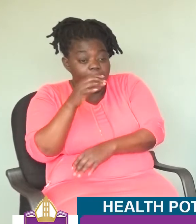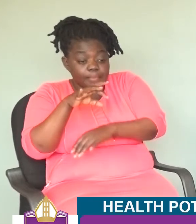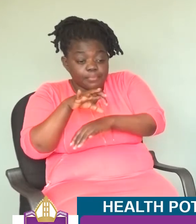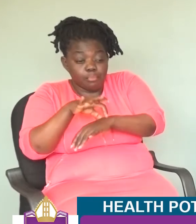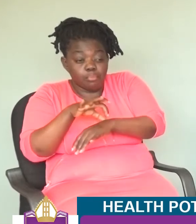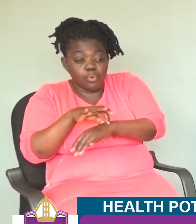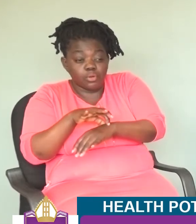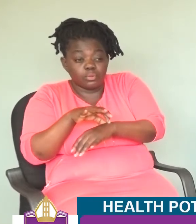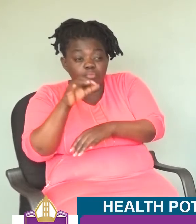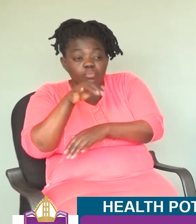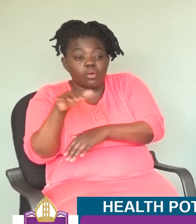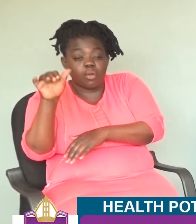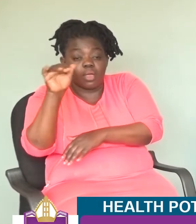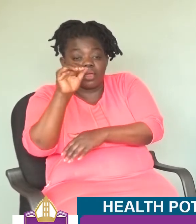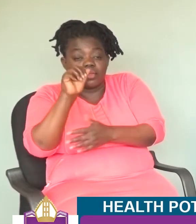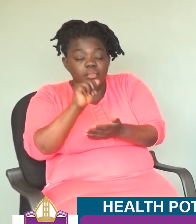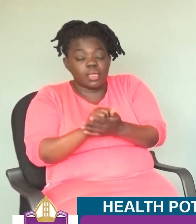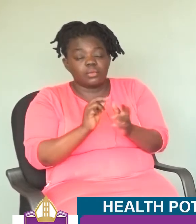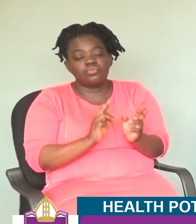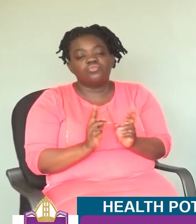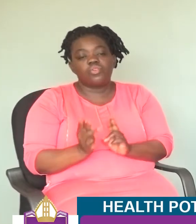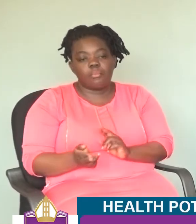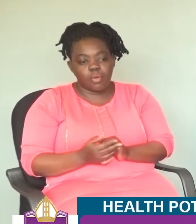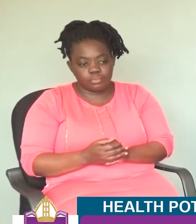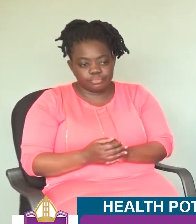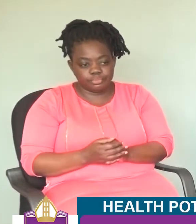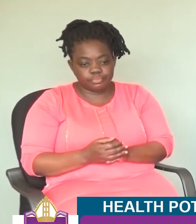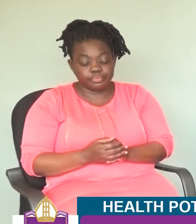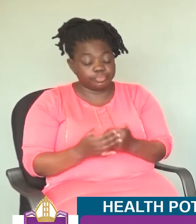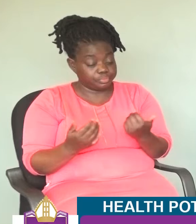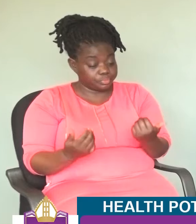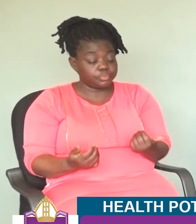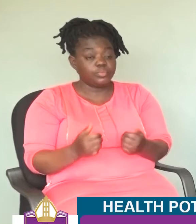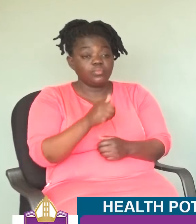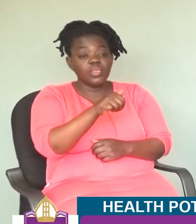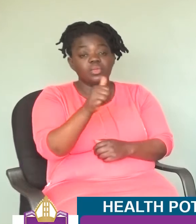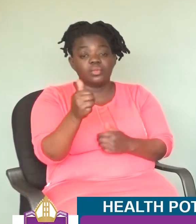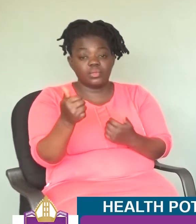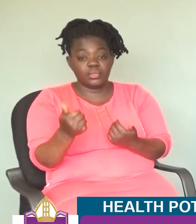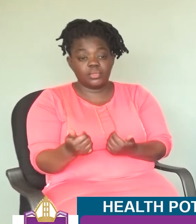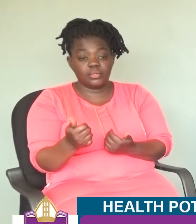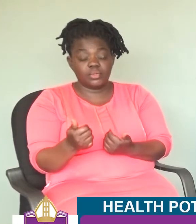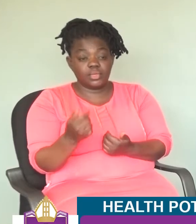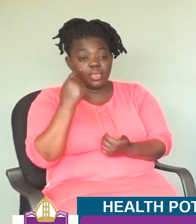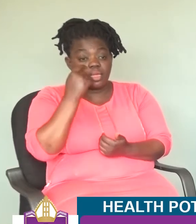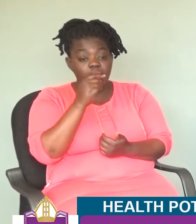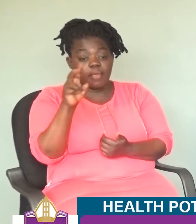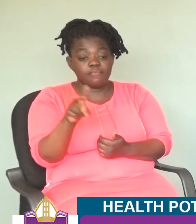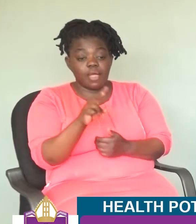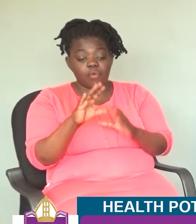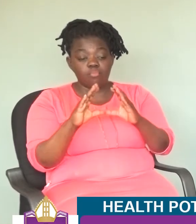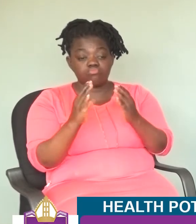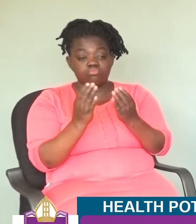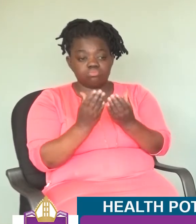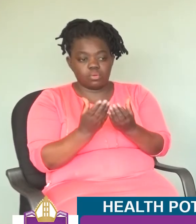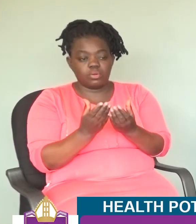be more higher than normal. Now, every eye is like a ball, okay?